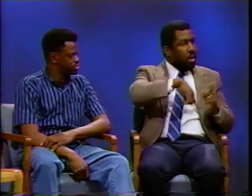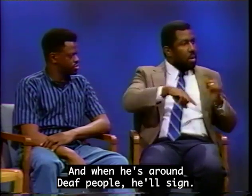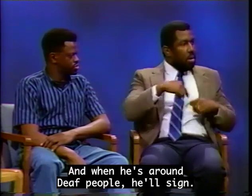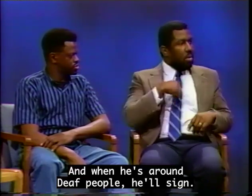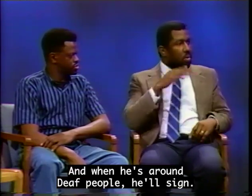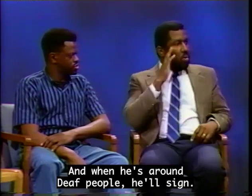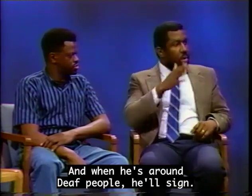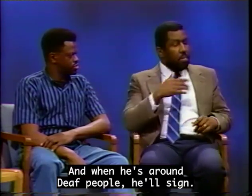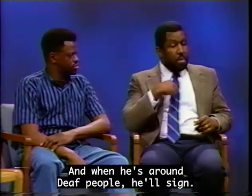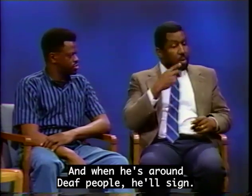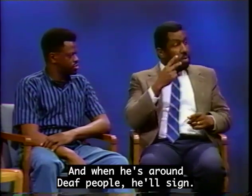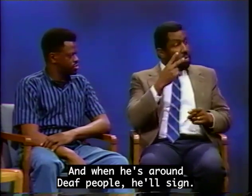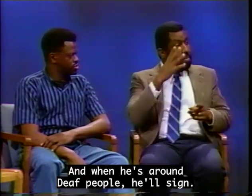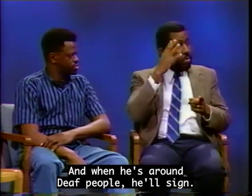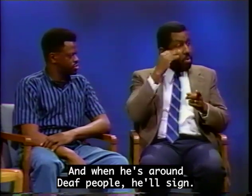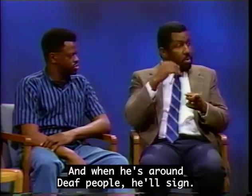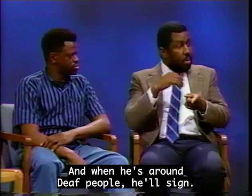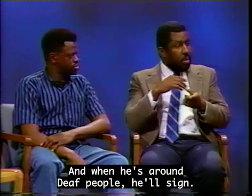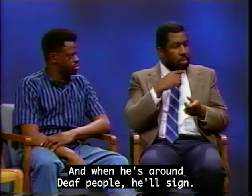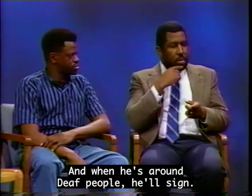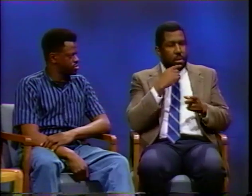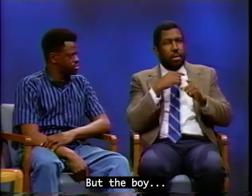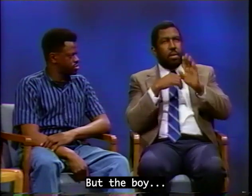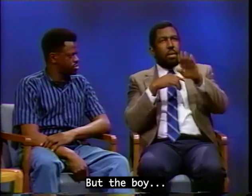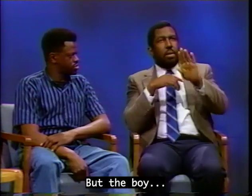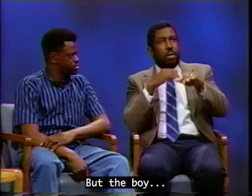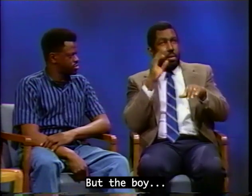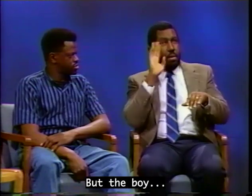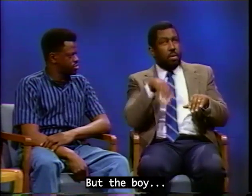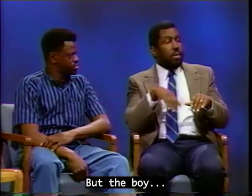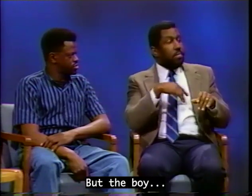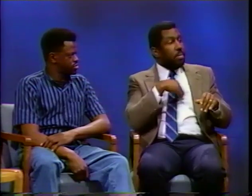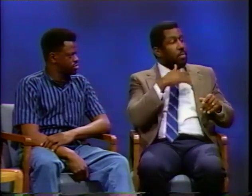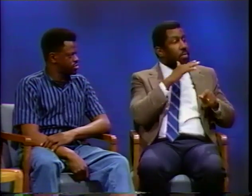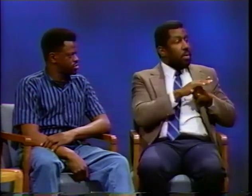And then when he's around deaf people, he'll sign. But the boy